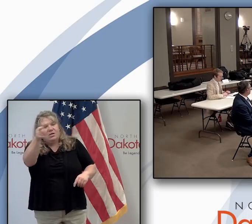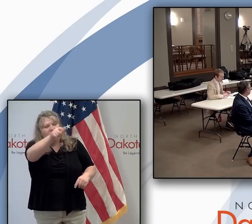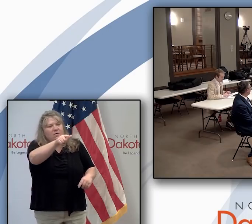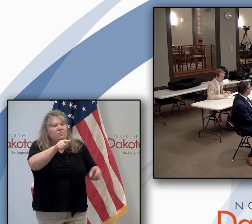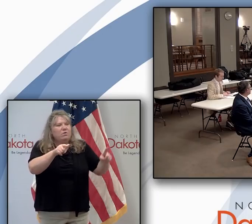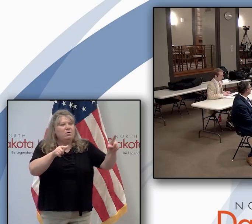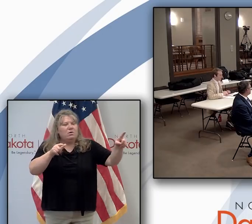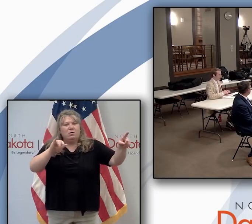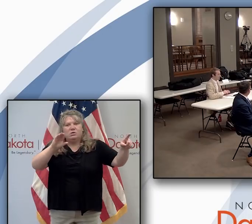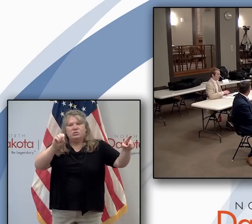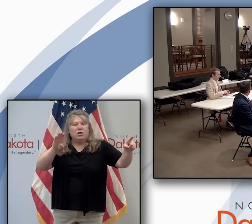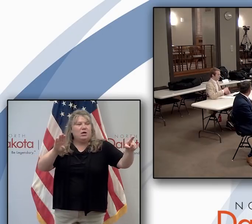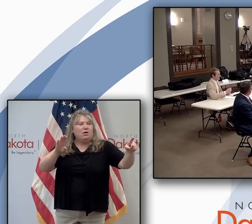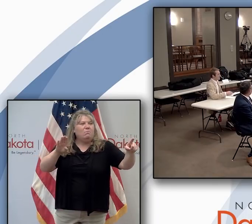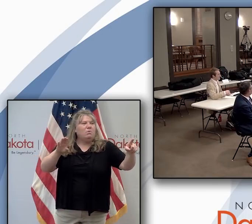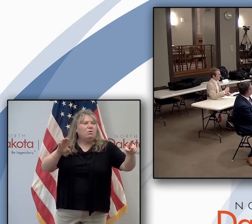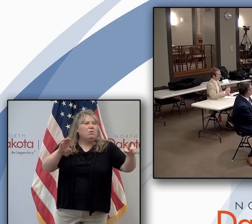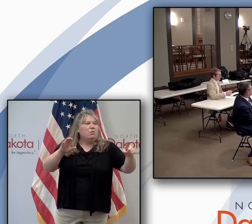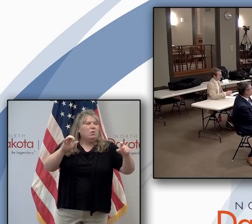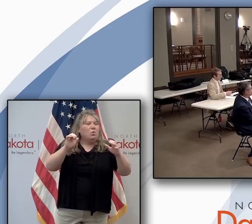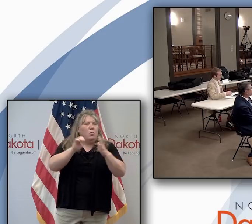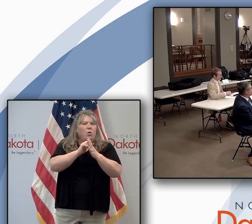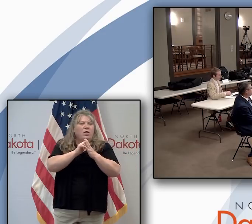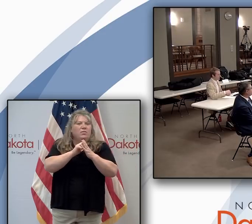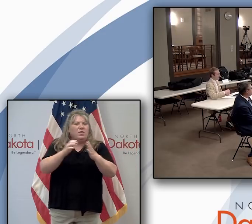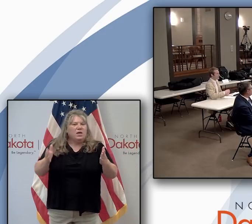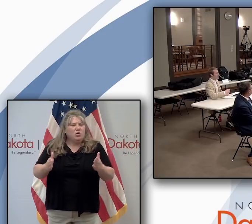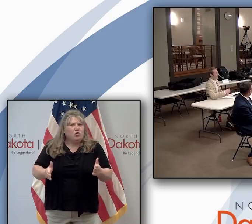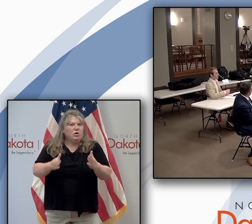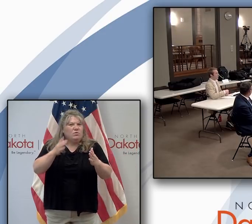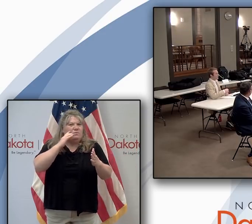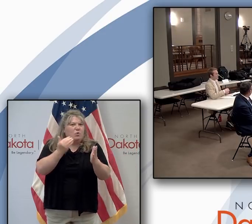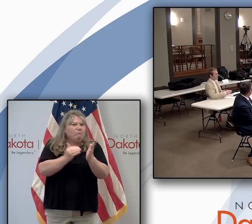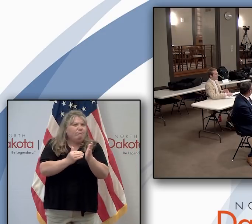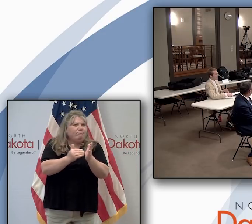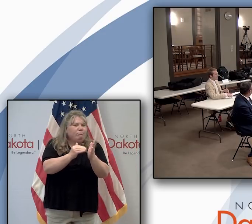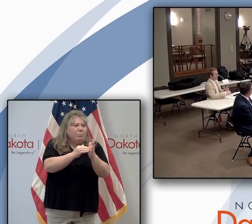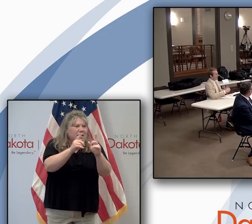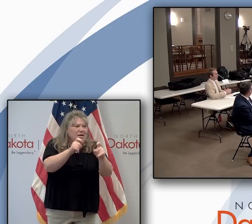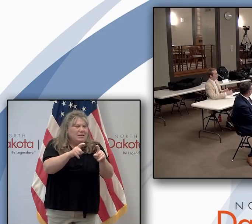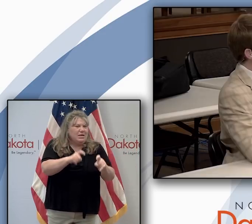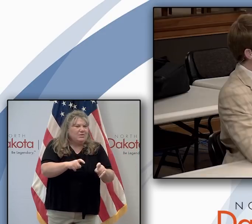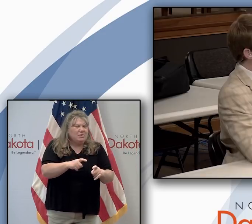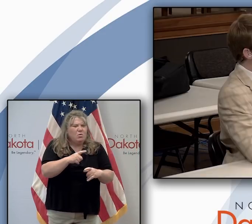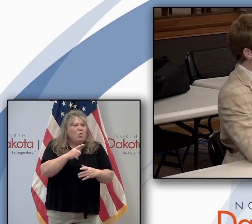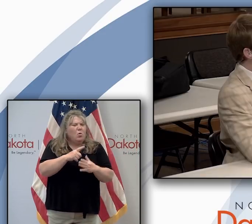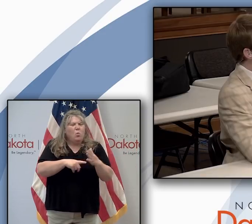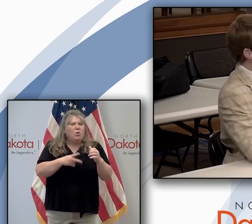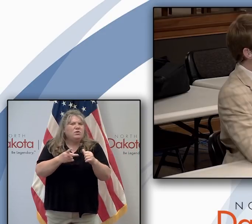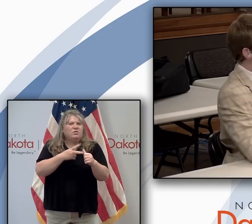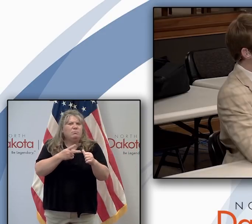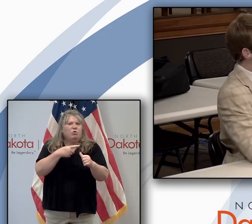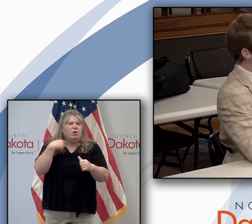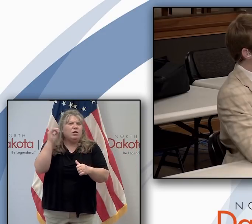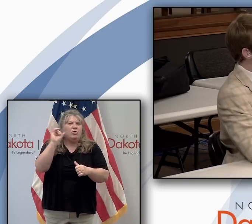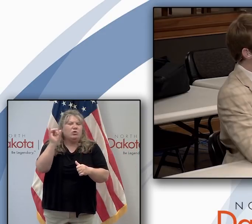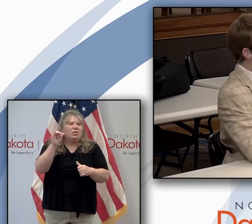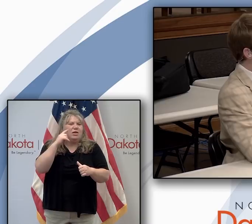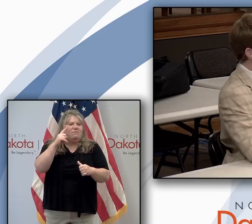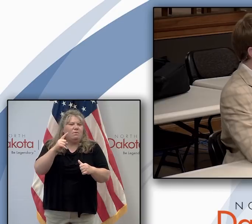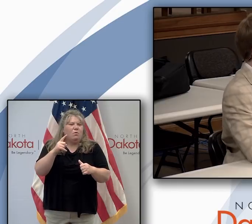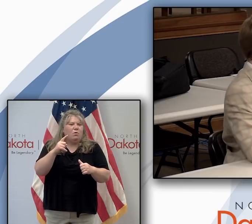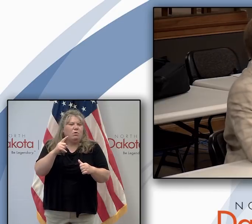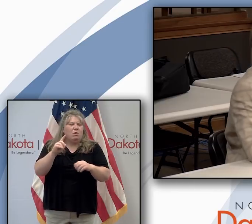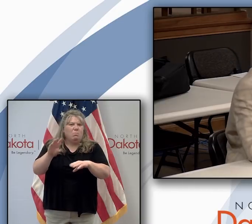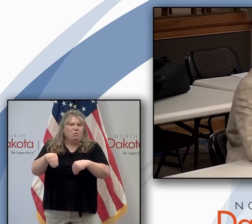with the increased push for repeat testing and serial testing and whatnot, what does the priority look like for allocating testing